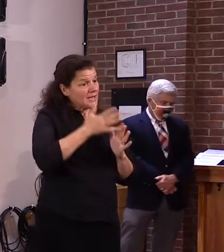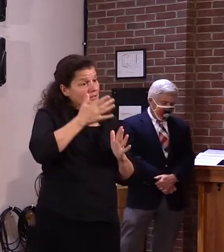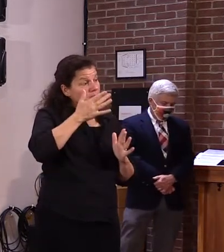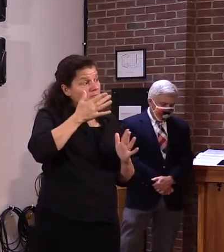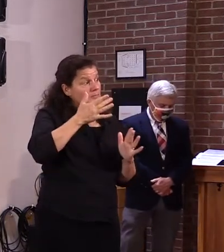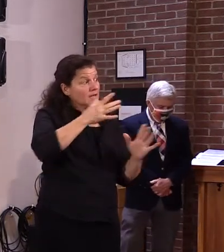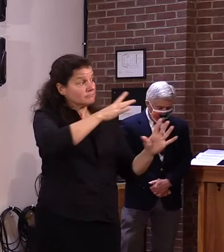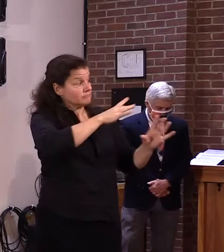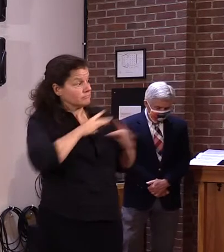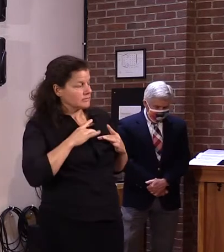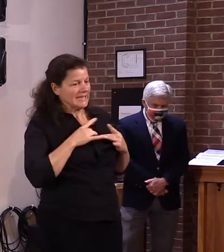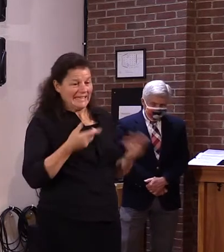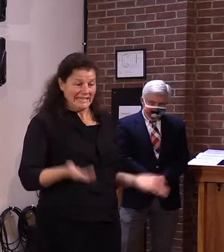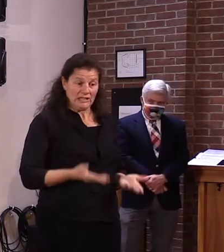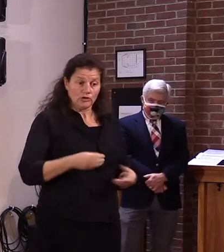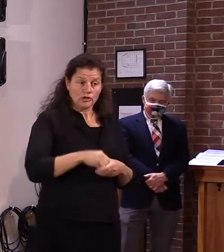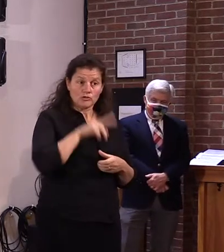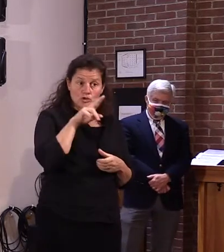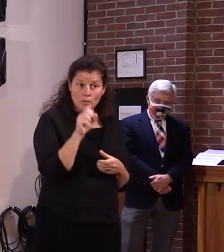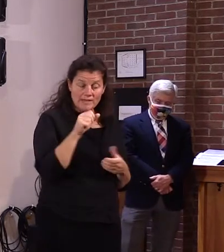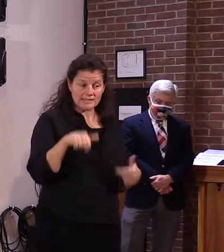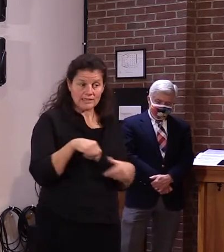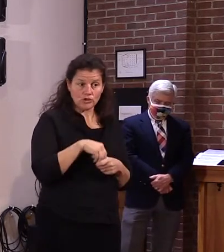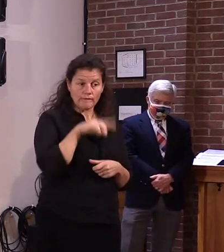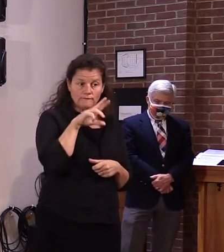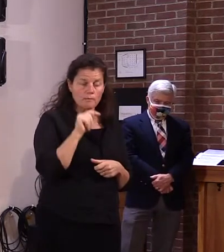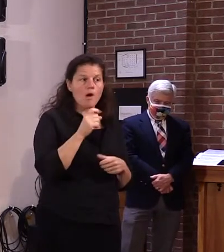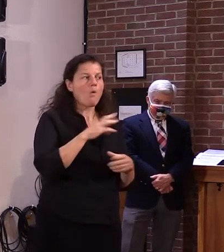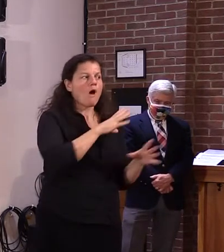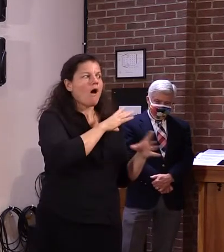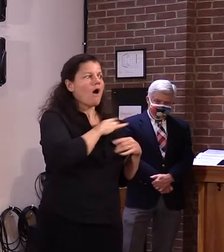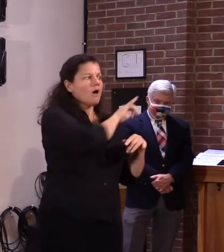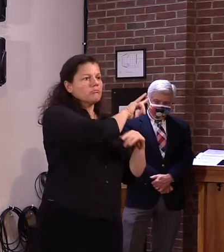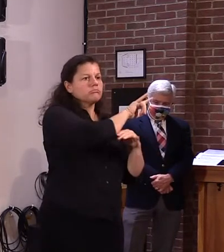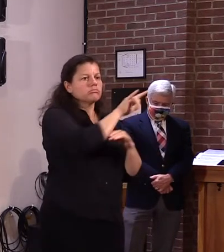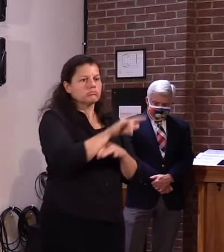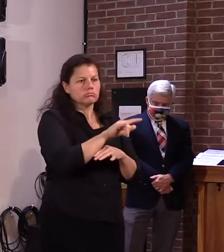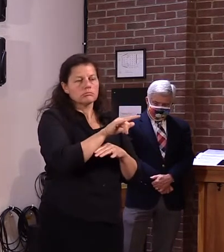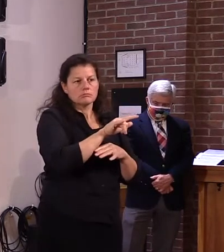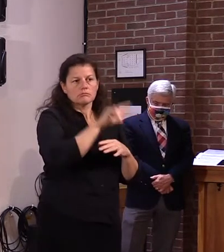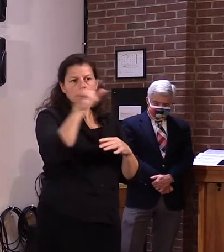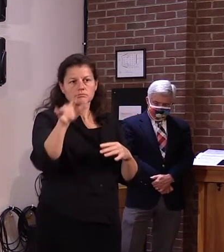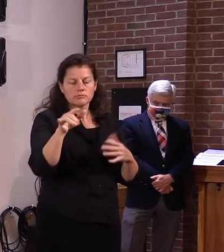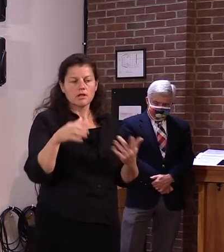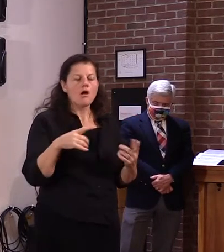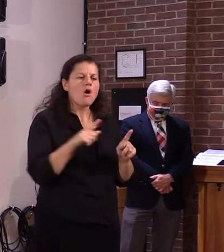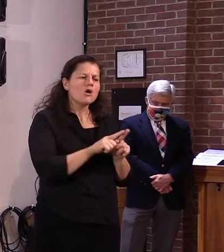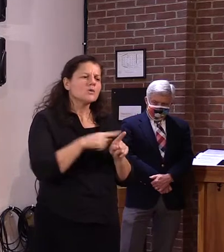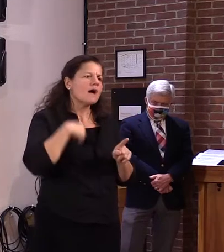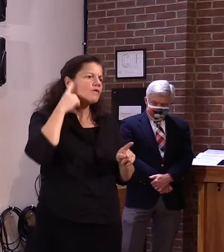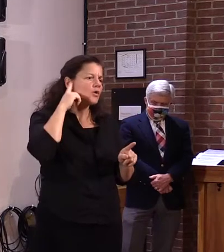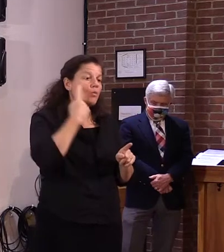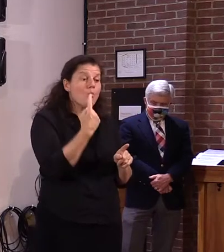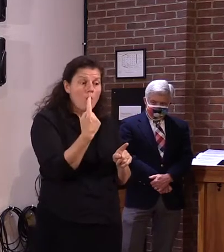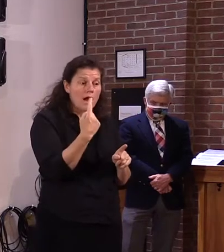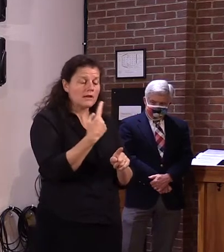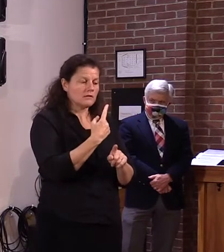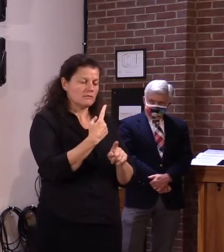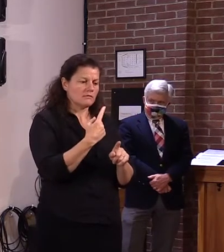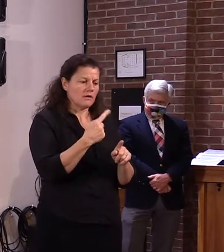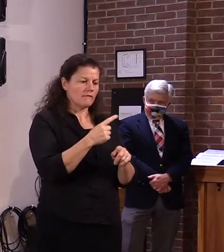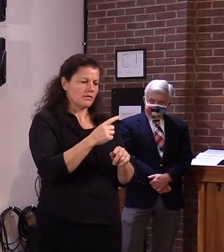And I see there's, I heard a report that one of the apple pickers is hospitalized. Is that